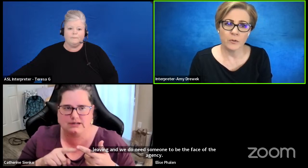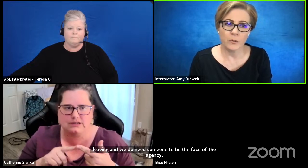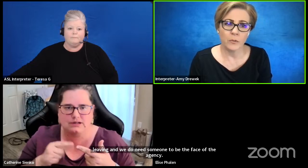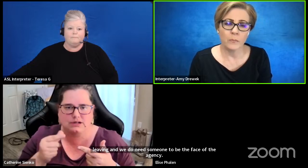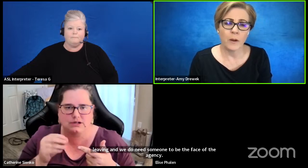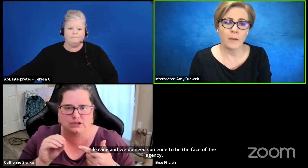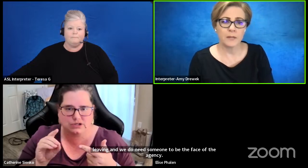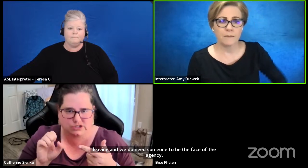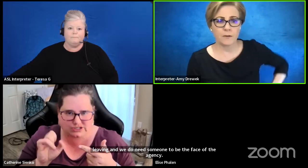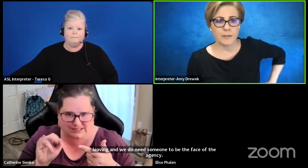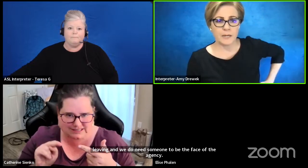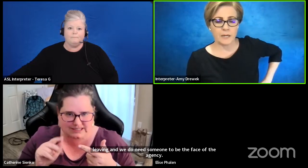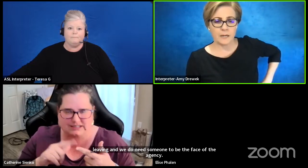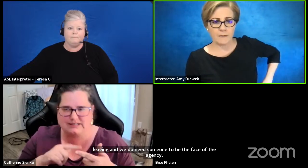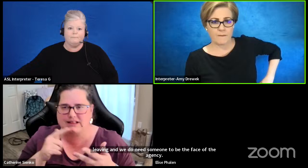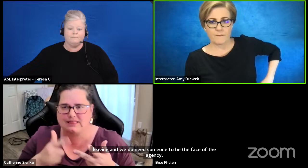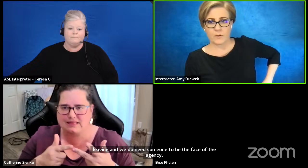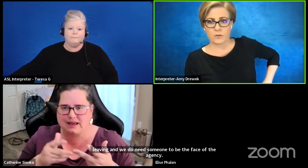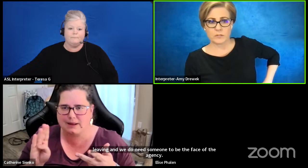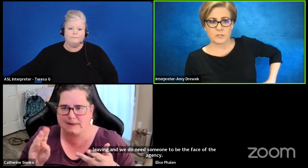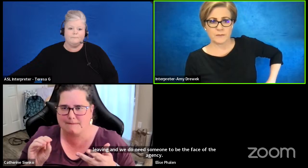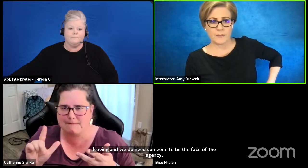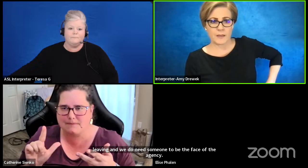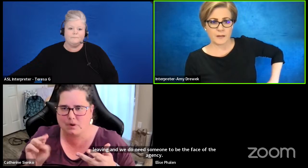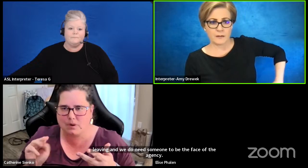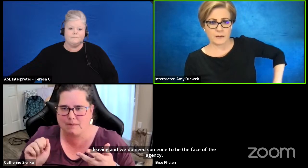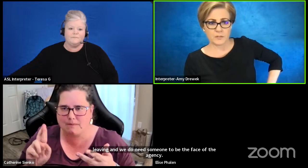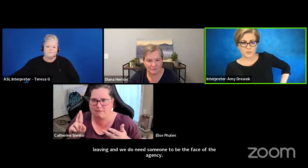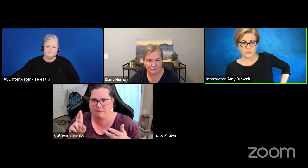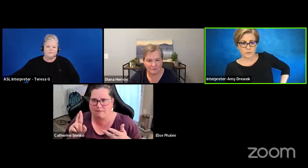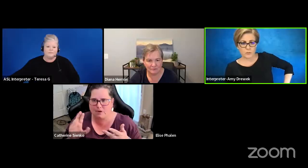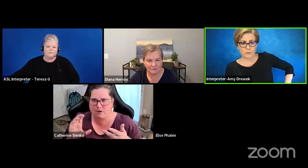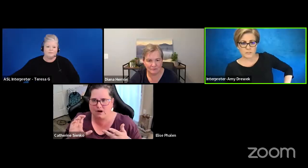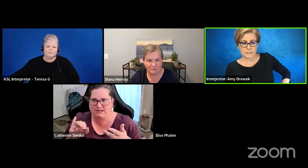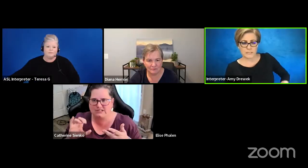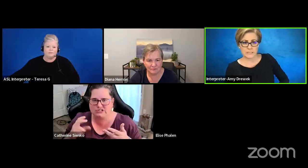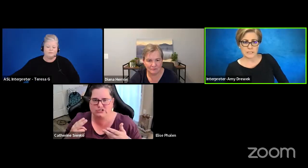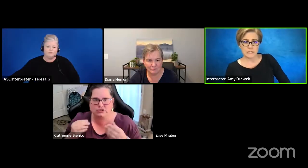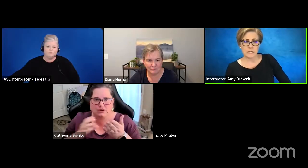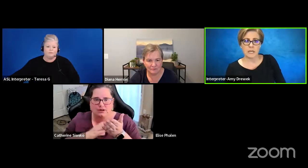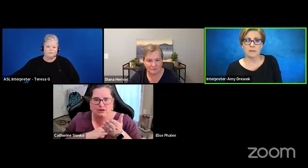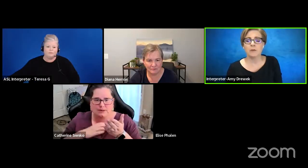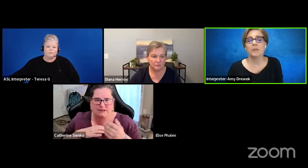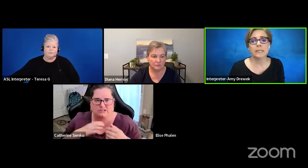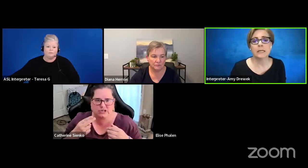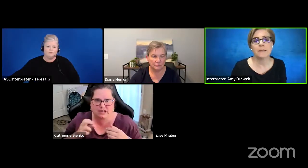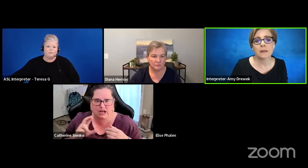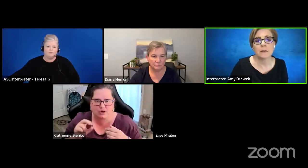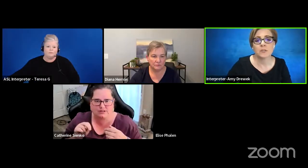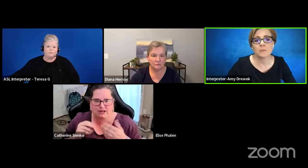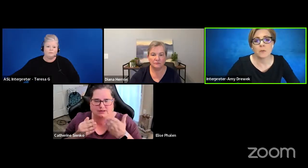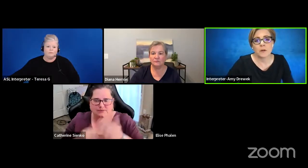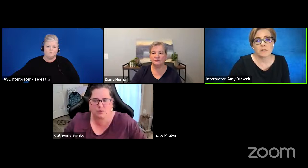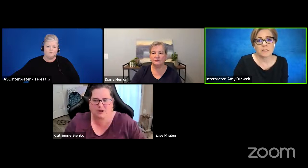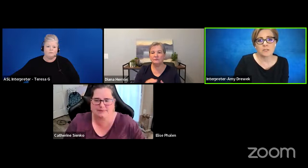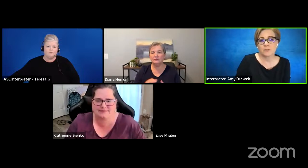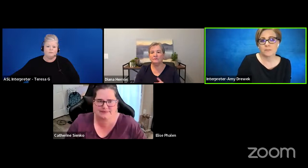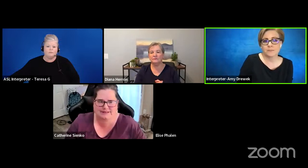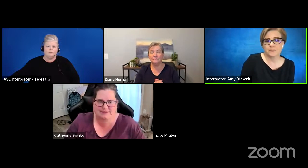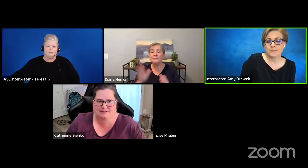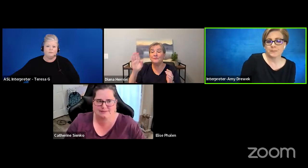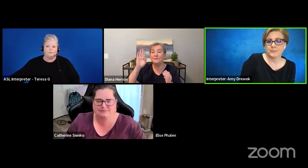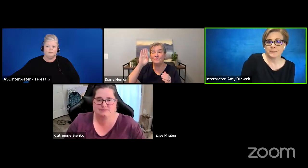Commissioner Herron, you popped up for me first, then Commissioner Goodstein, and then